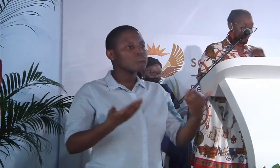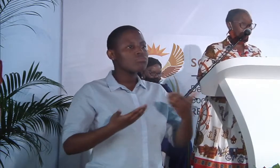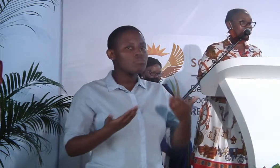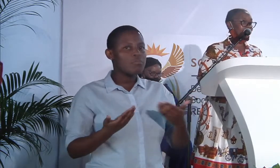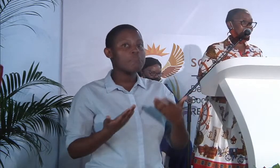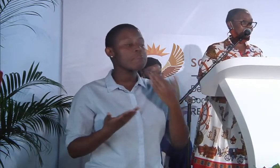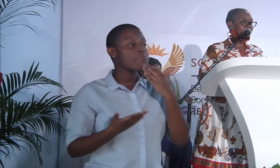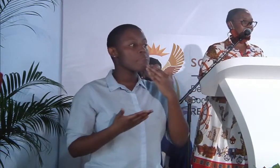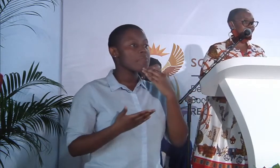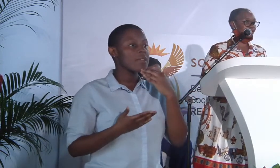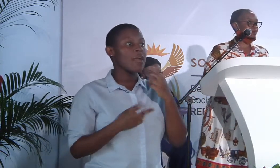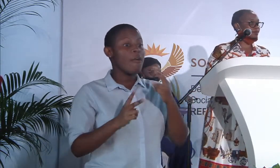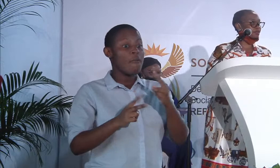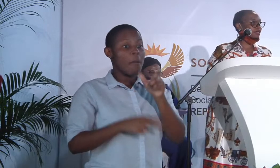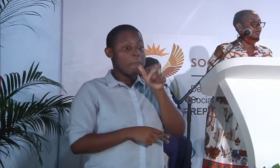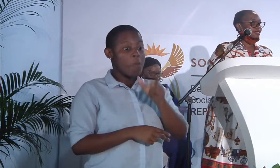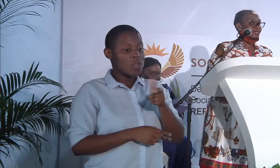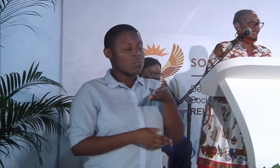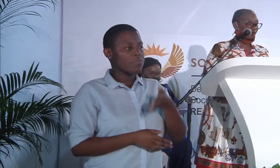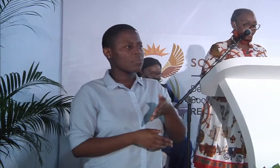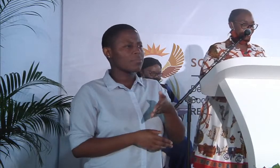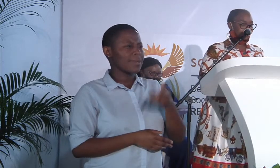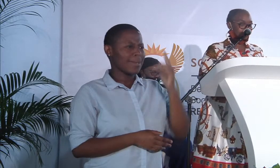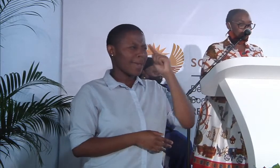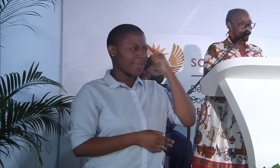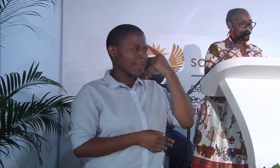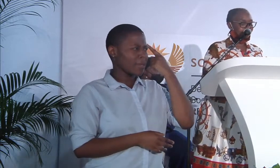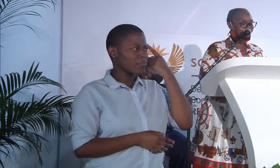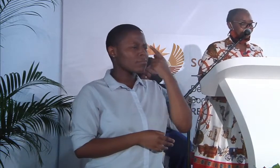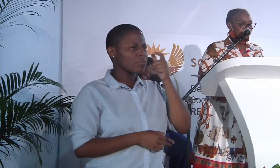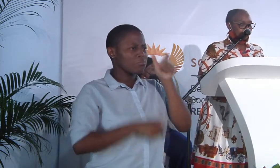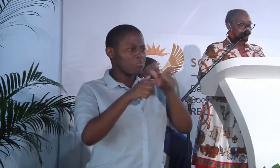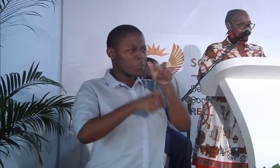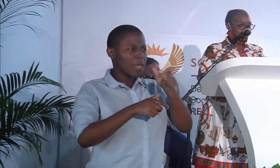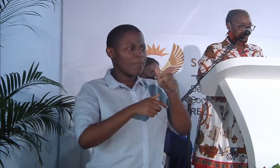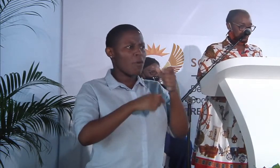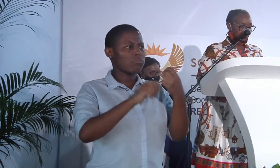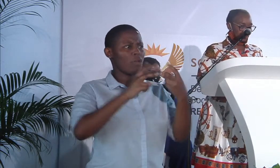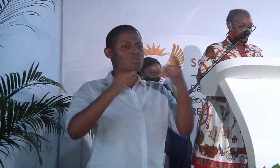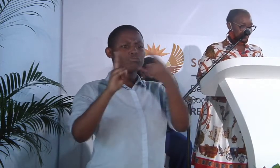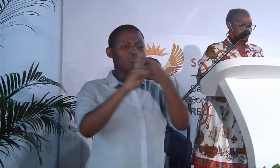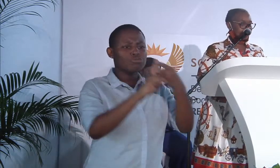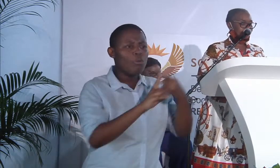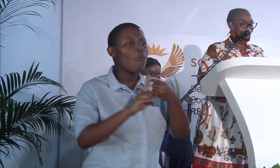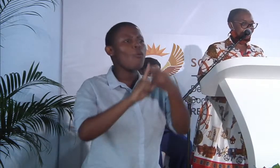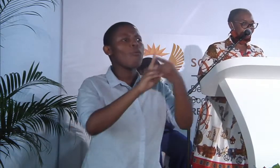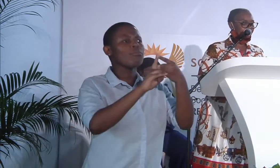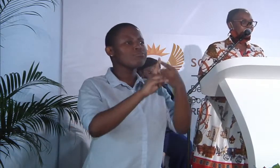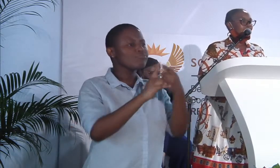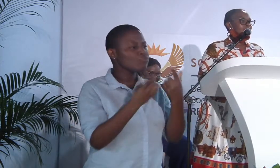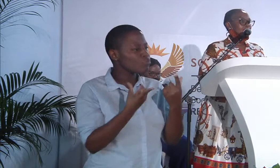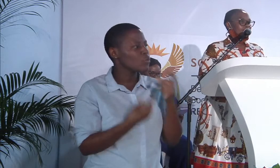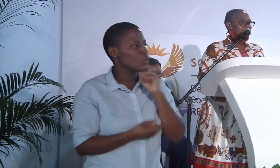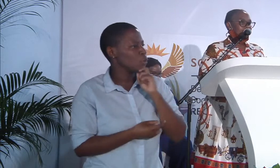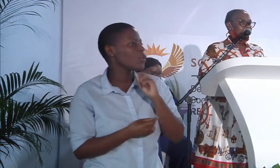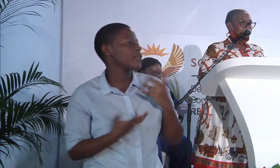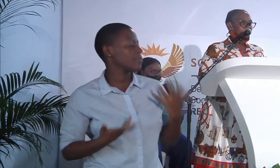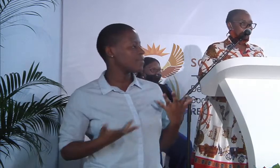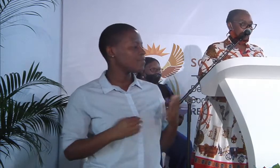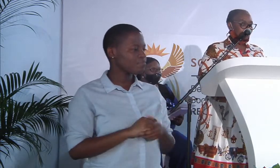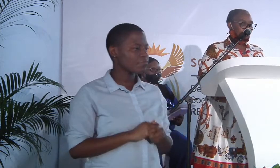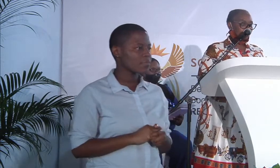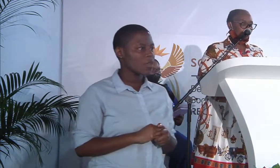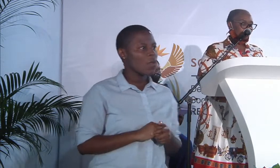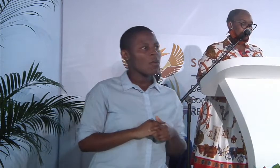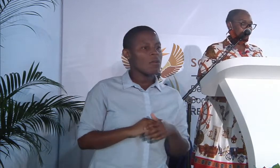are online. I believe there are people that are connected online. But I'll start with the ones that are here. The first